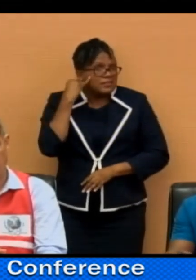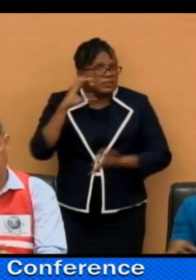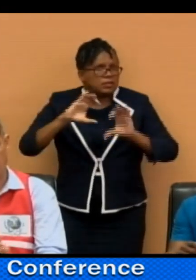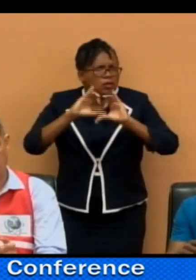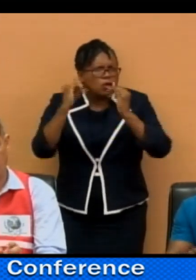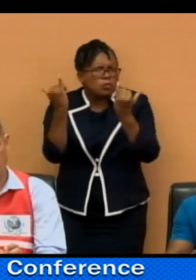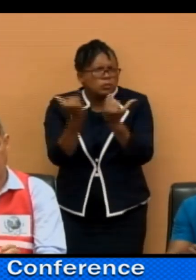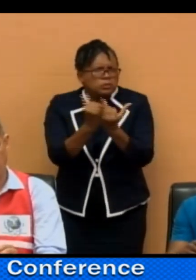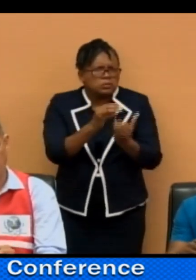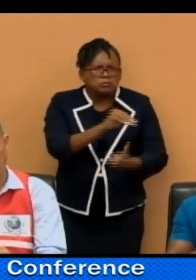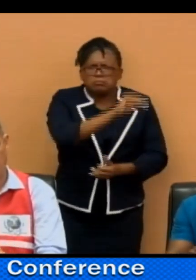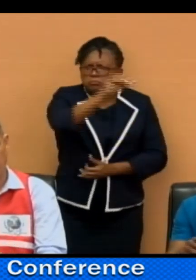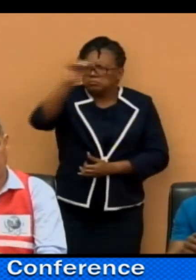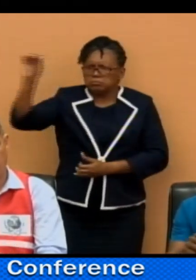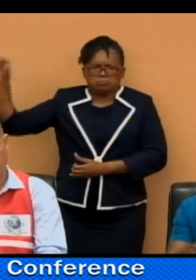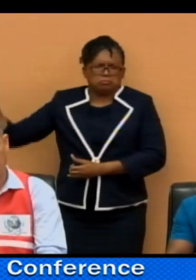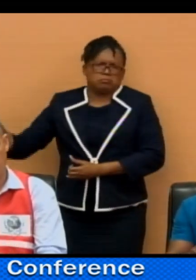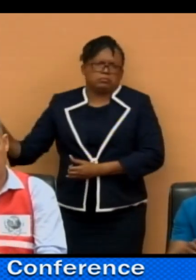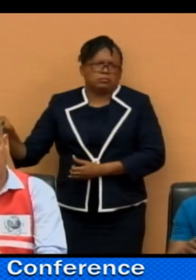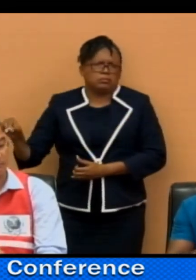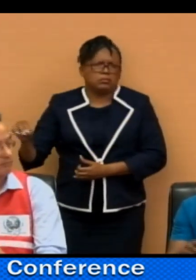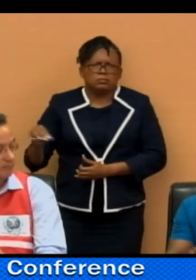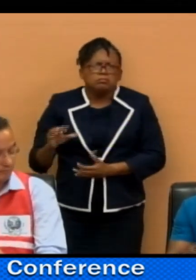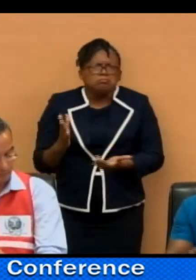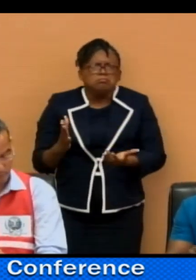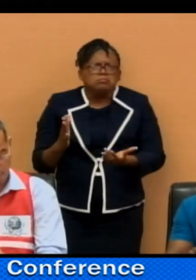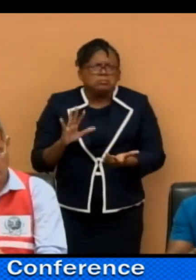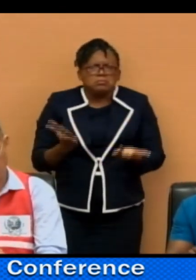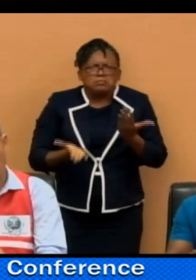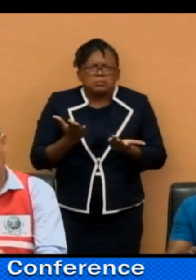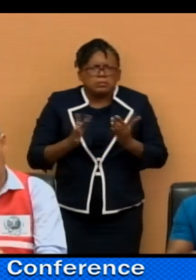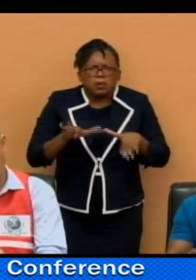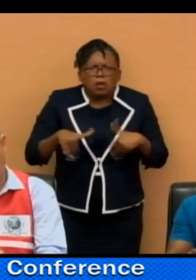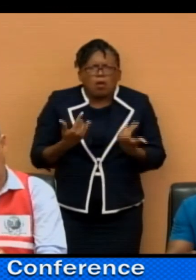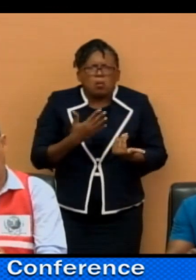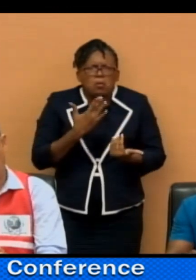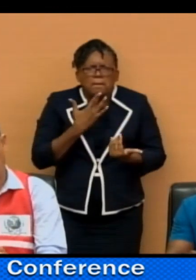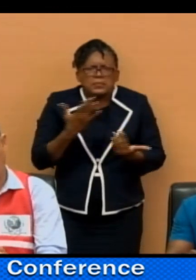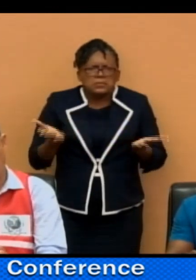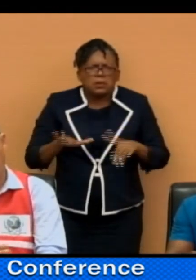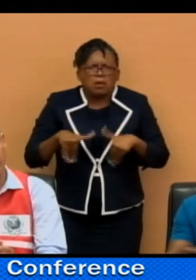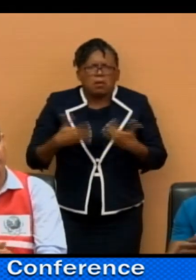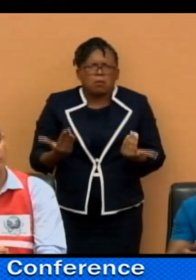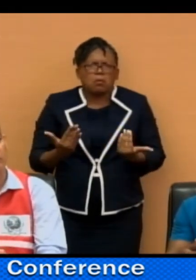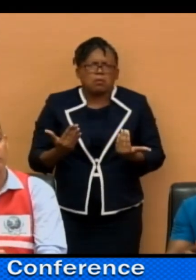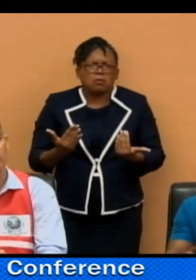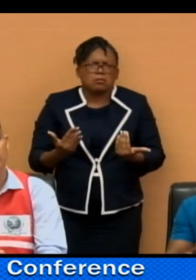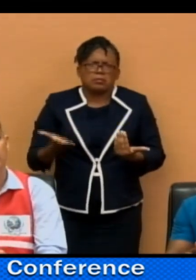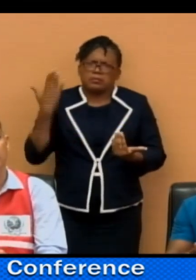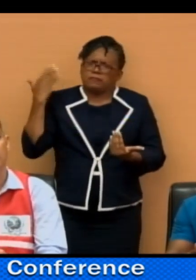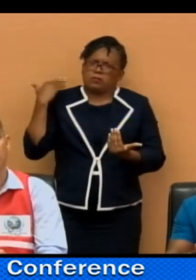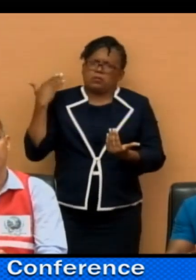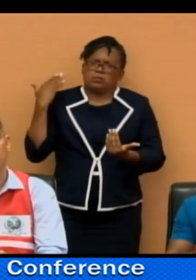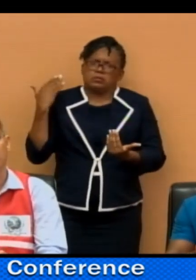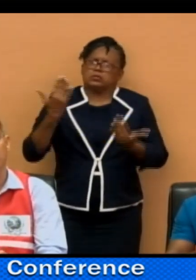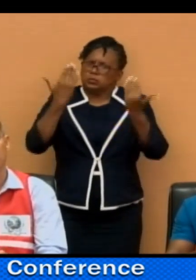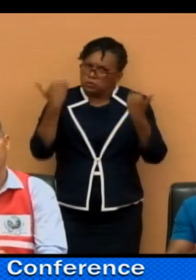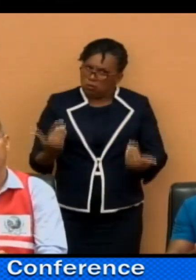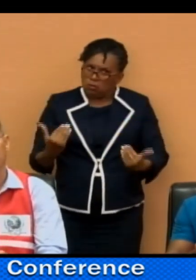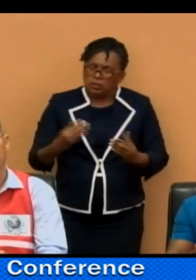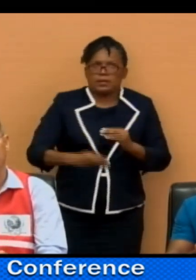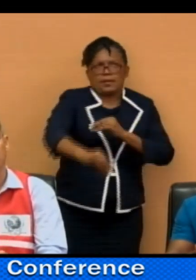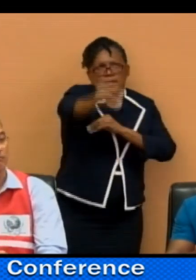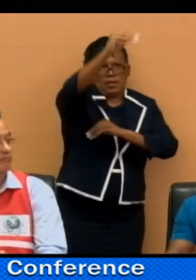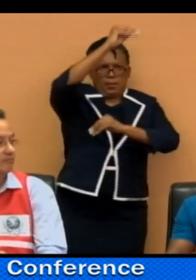that you may have missed a lot of other transmissions that you didn't catch before. So we're still in the importation stage, and I